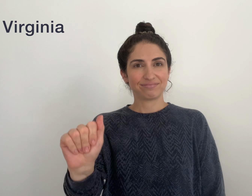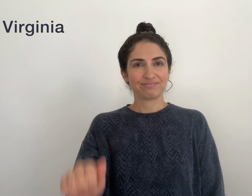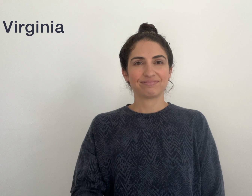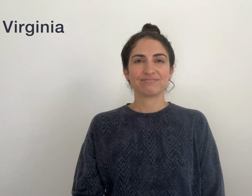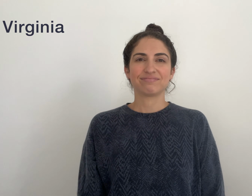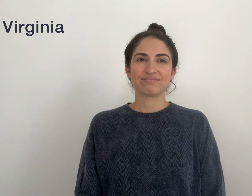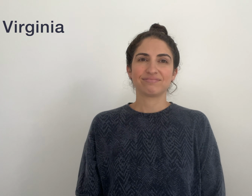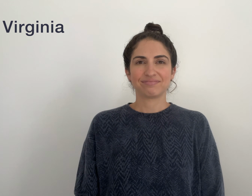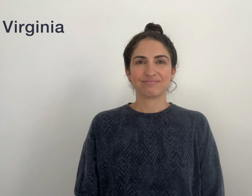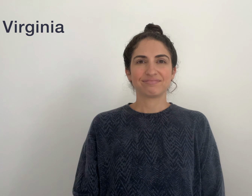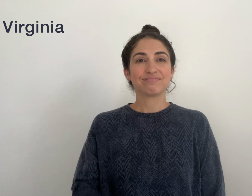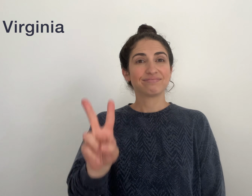Virginia,